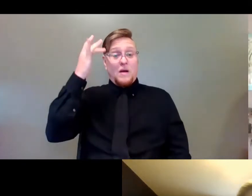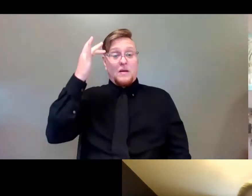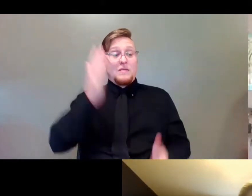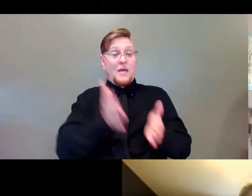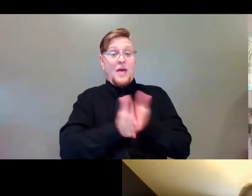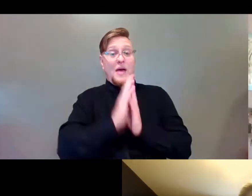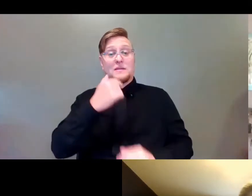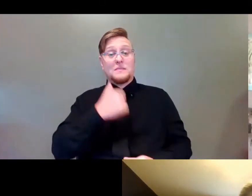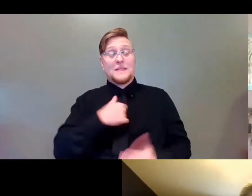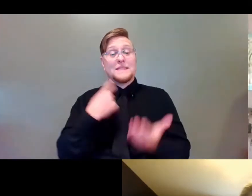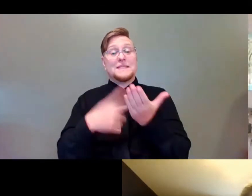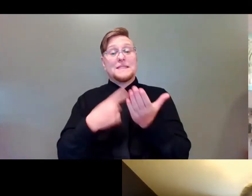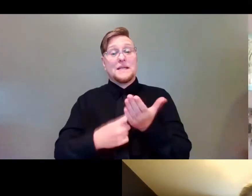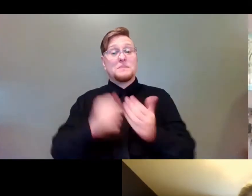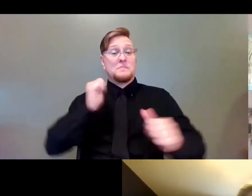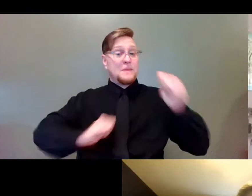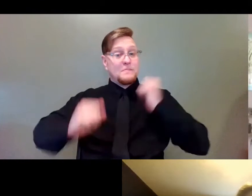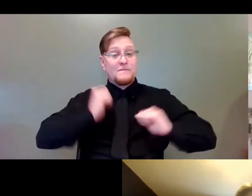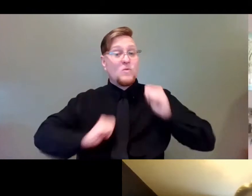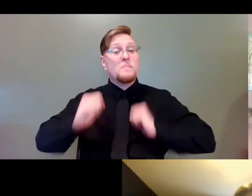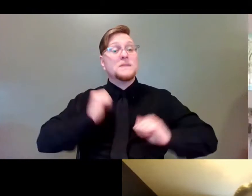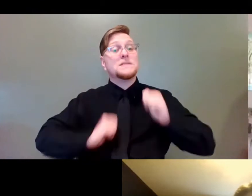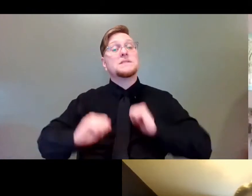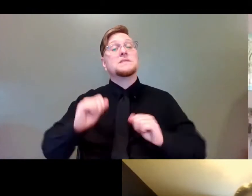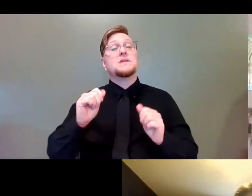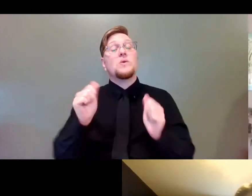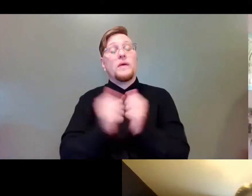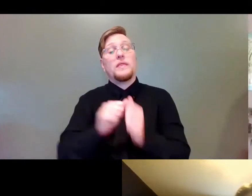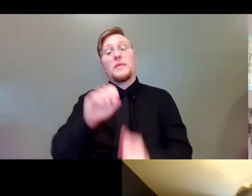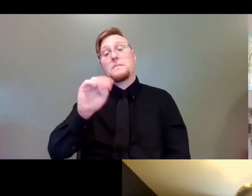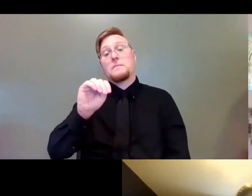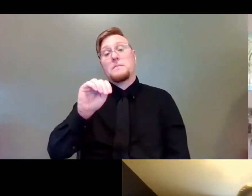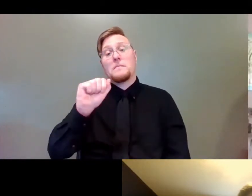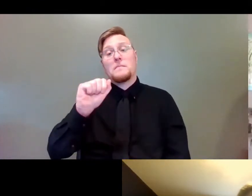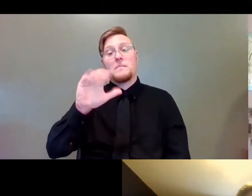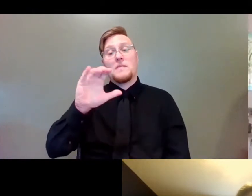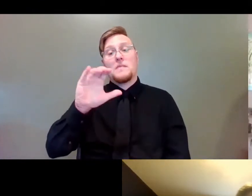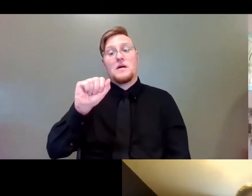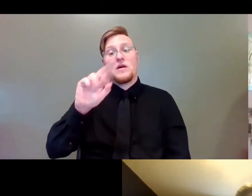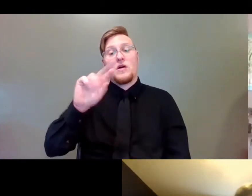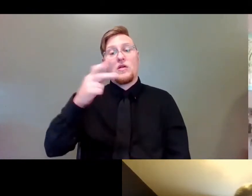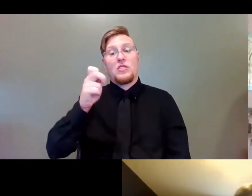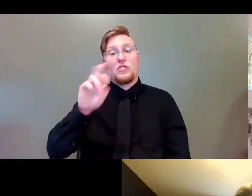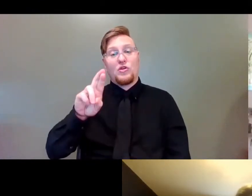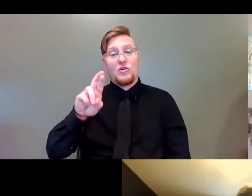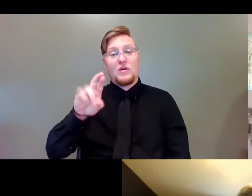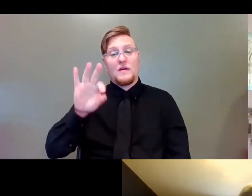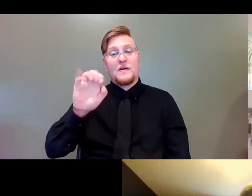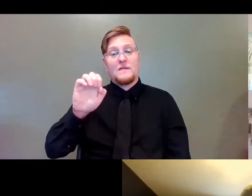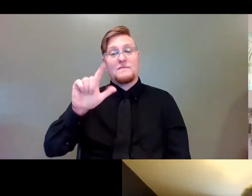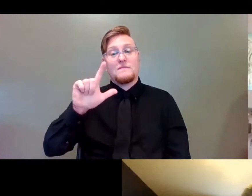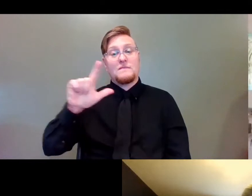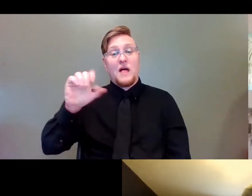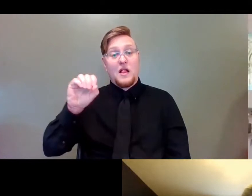a performance piece that I did with a MacArthur Fellow. I happened to do this with 2 other MacArthur Fellows, called The Story